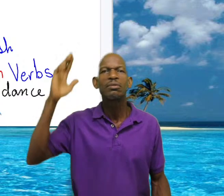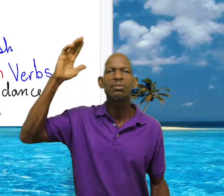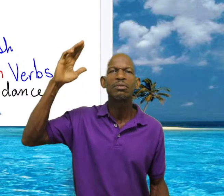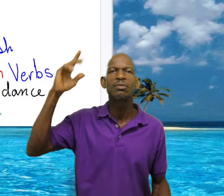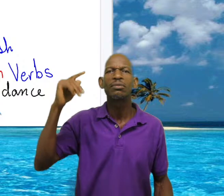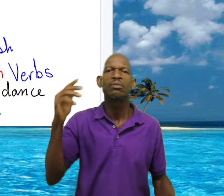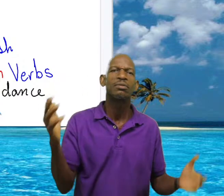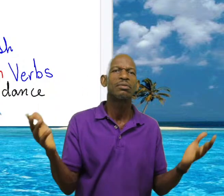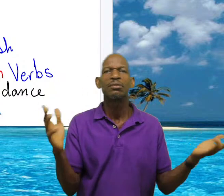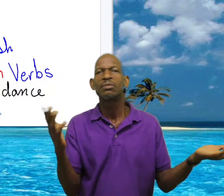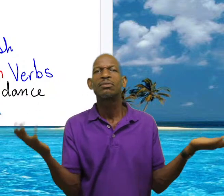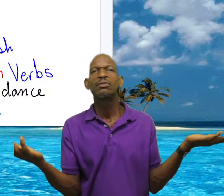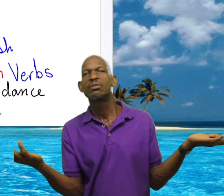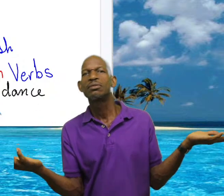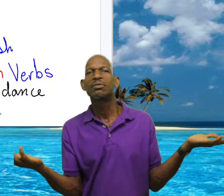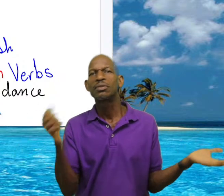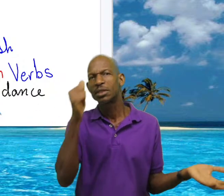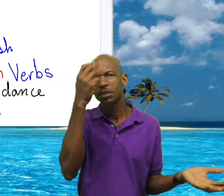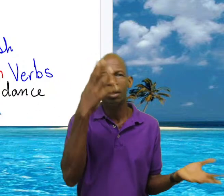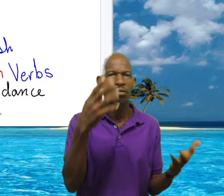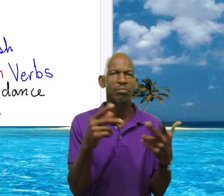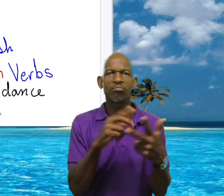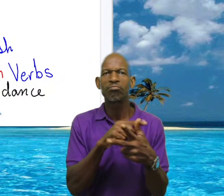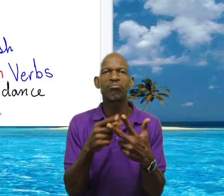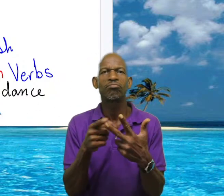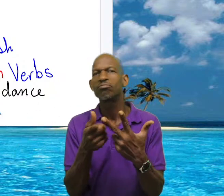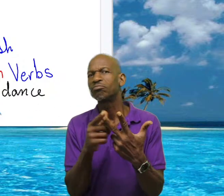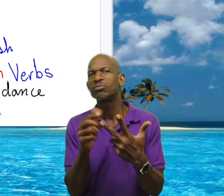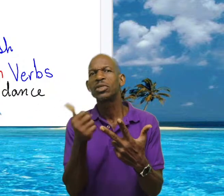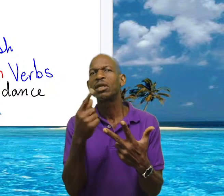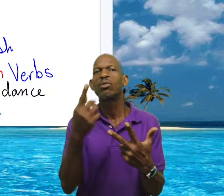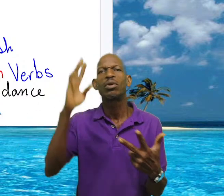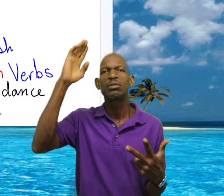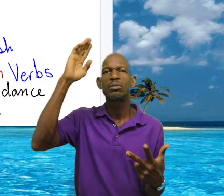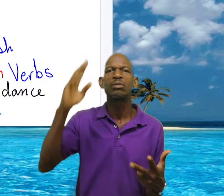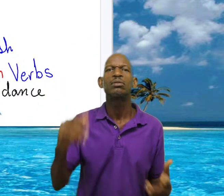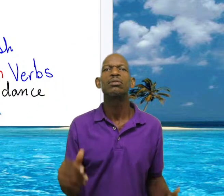Rebecca, Alfred, Selwyn. Anyone? Give me a yes, yes,